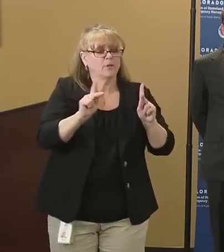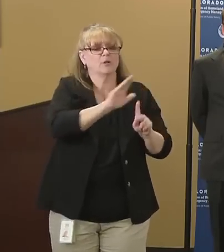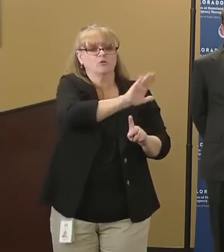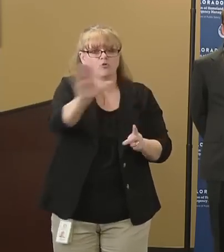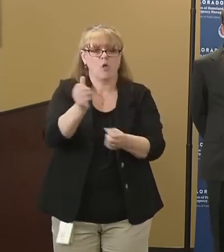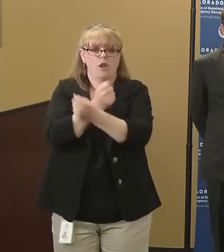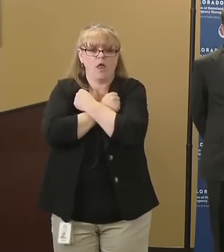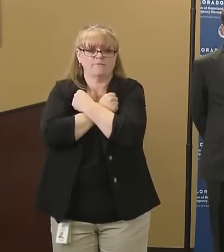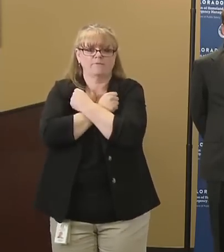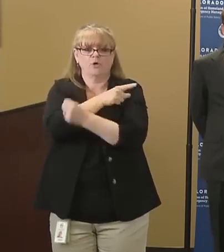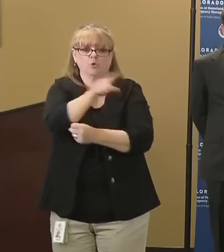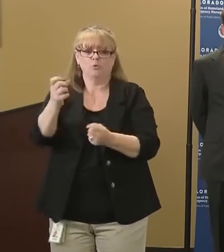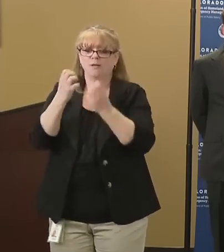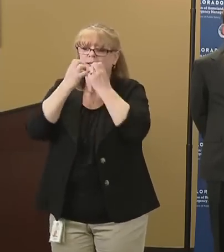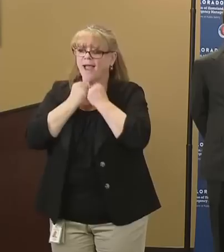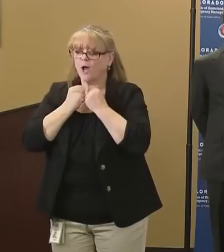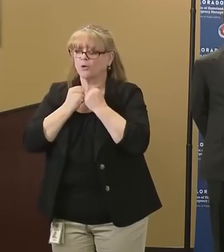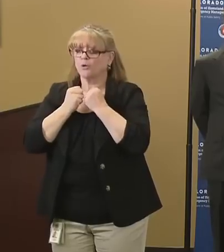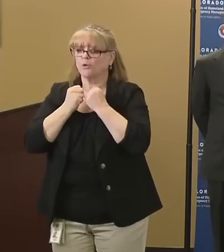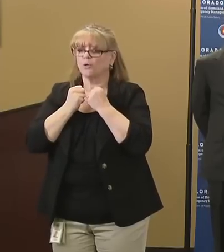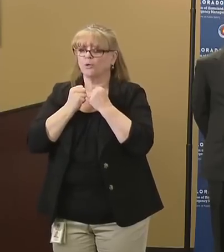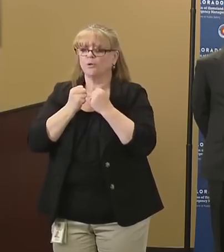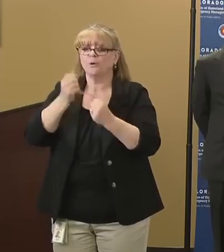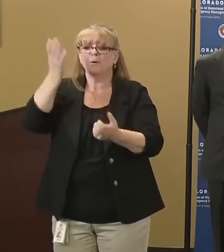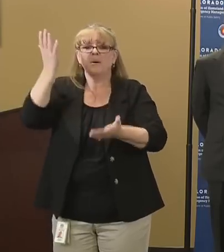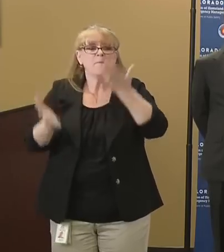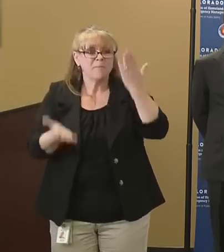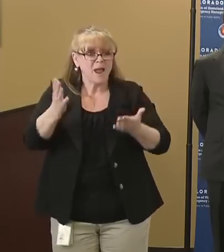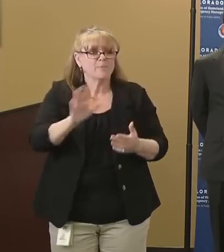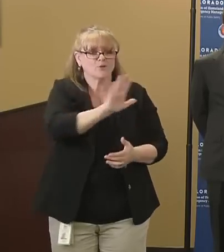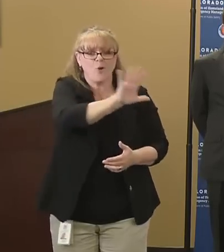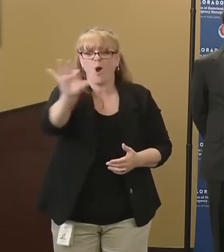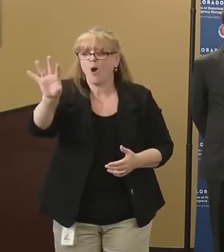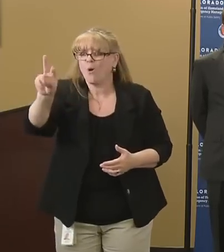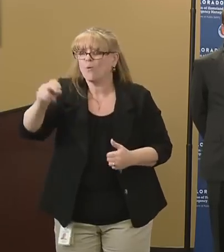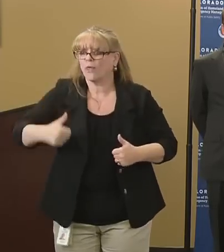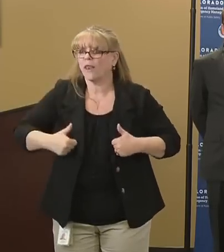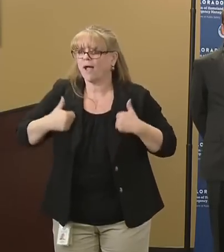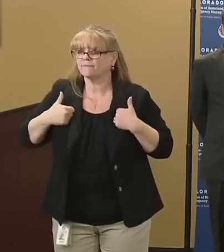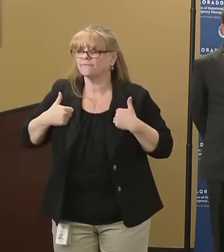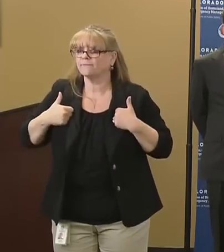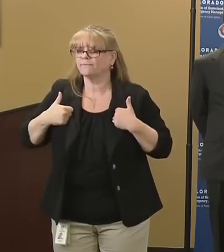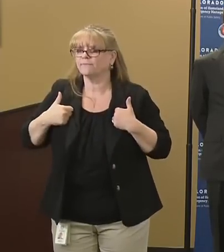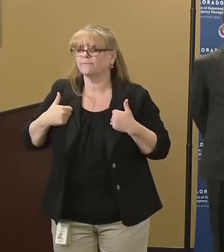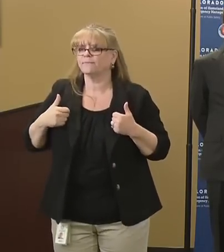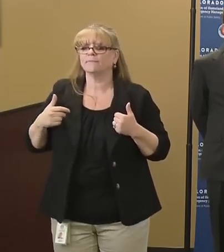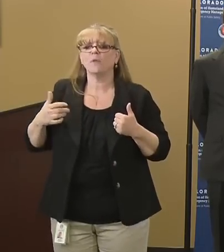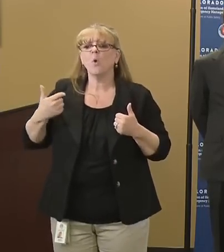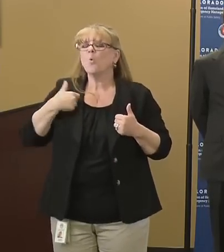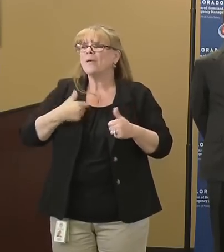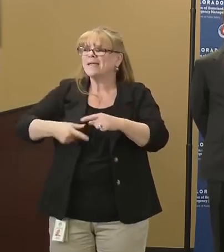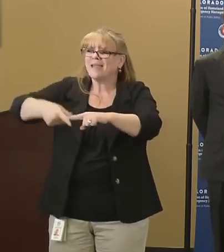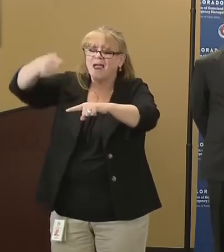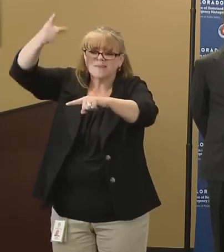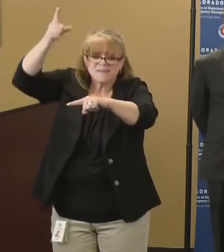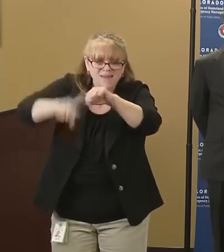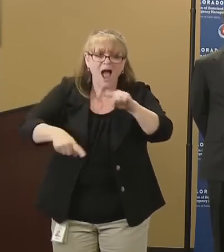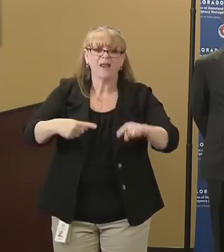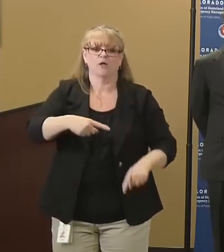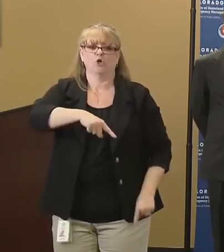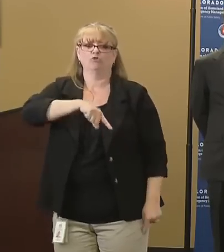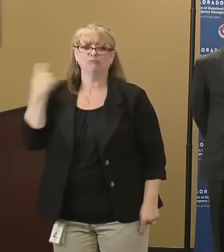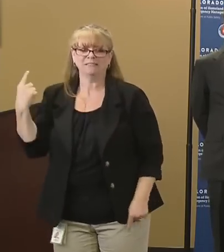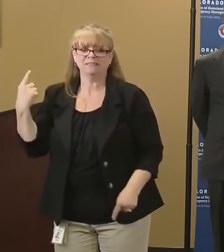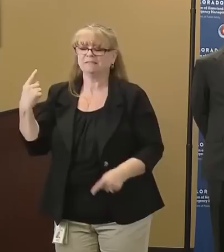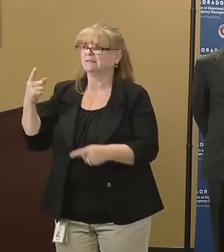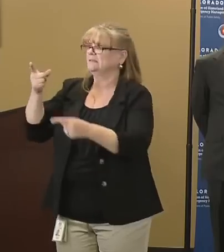even maybe you. We cannot risk overwhelming our healthcare system. These social measures might seem onerous, but they're